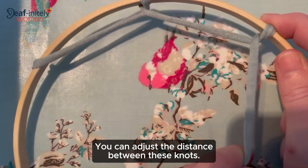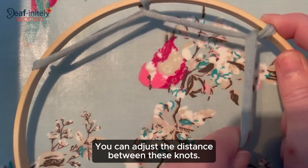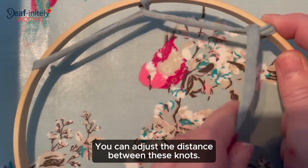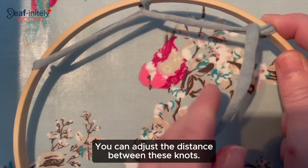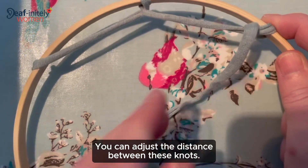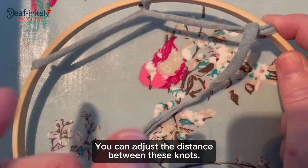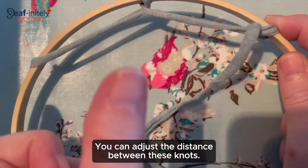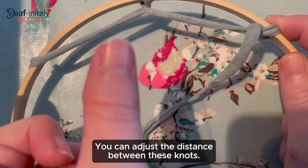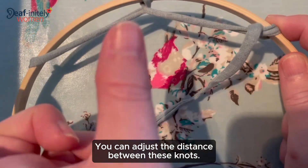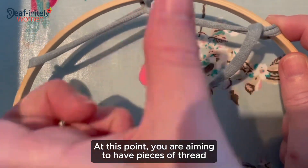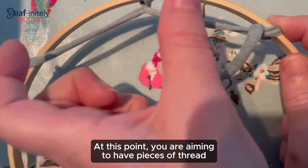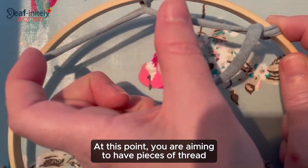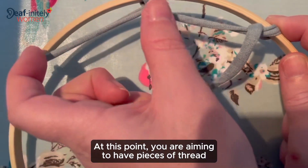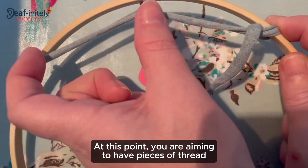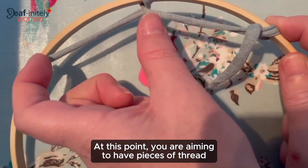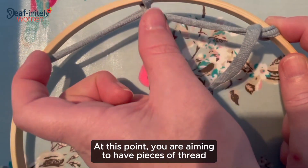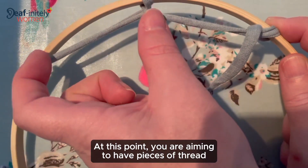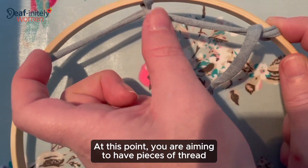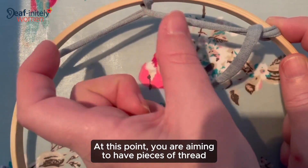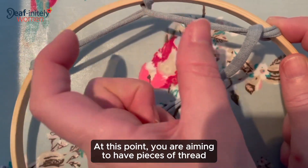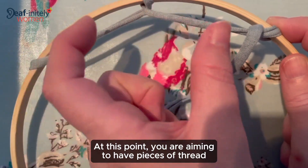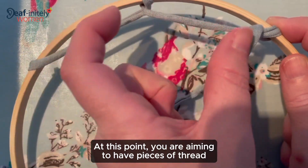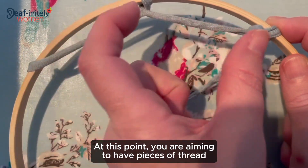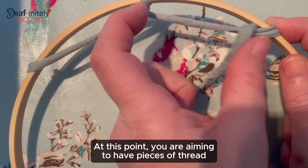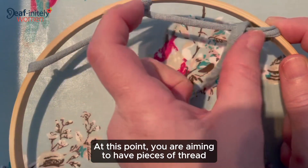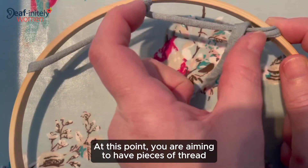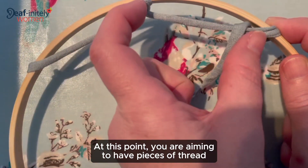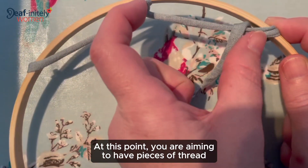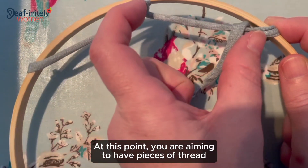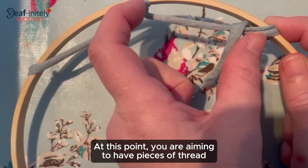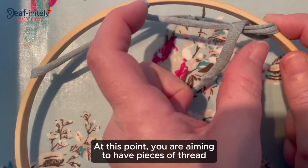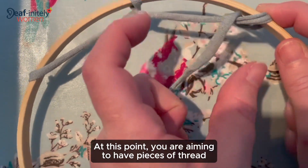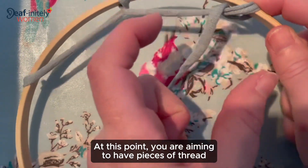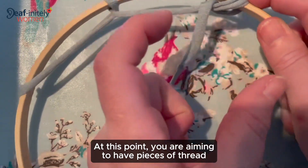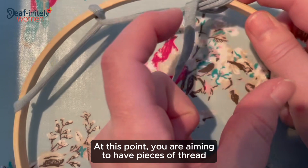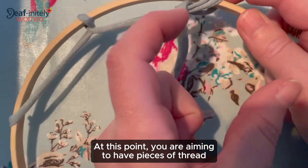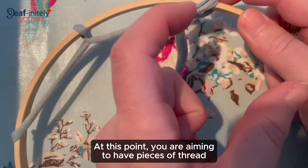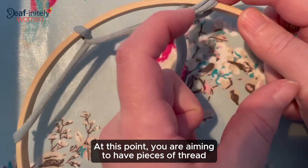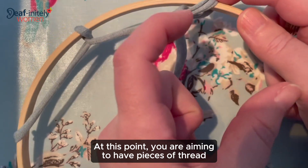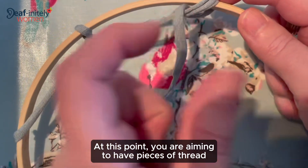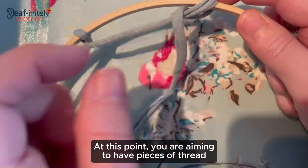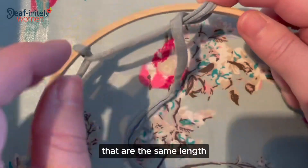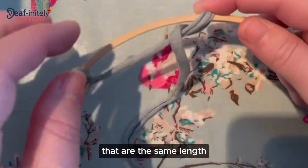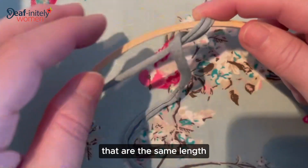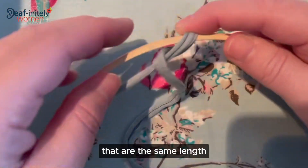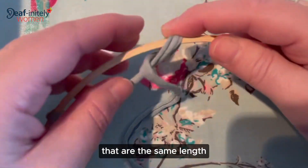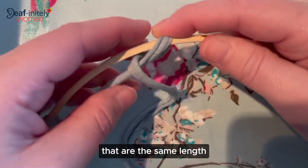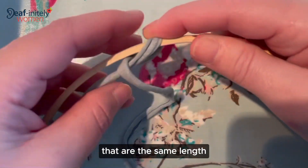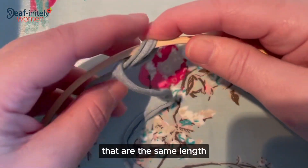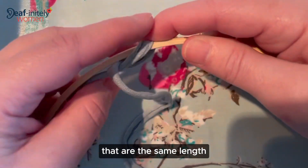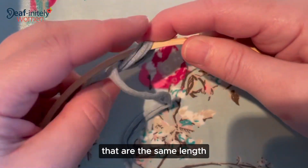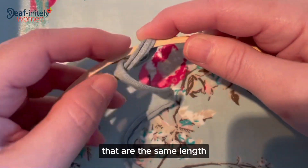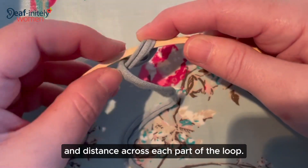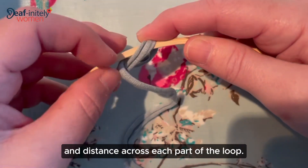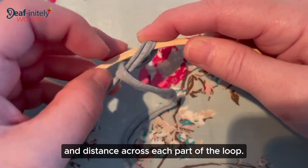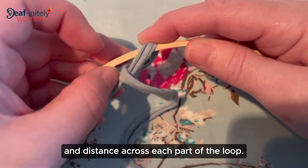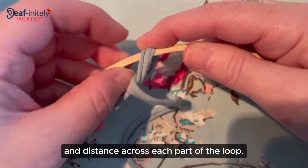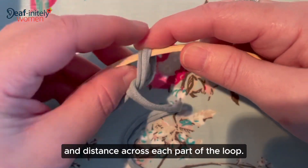between these knots at this point. You're aiming to have pieces of thread that are the same length and distance